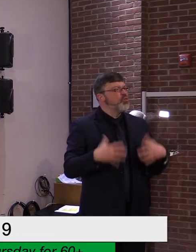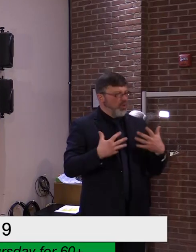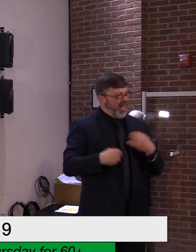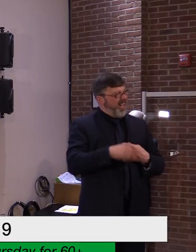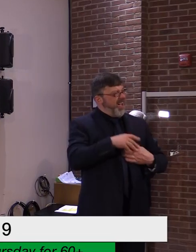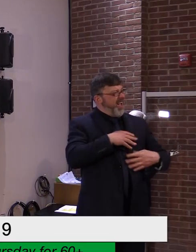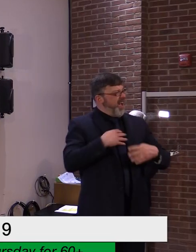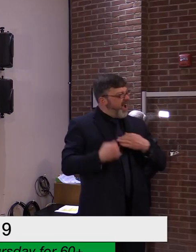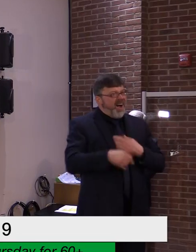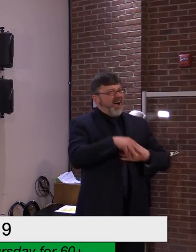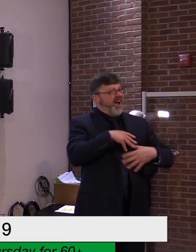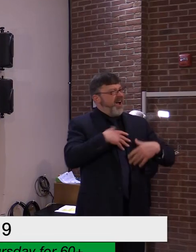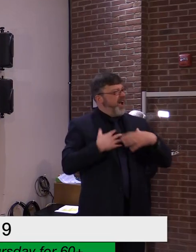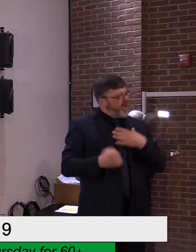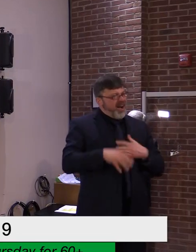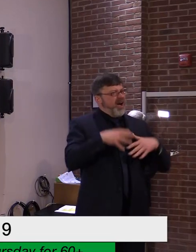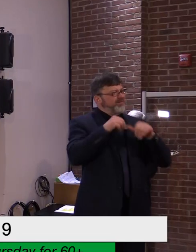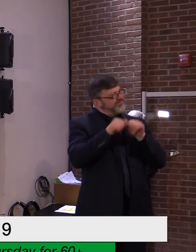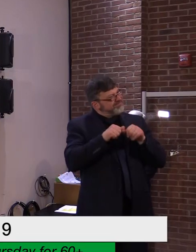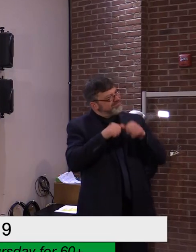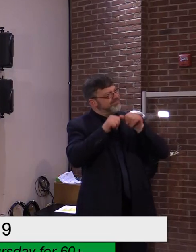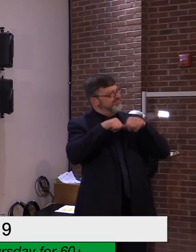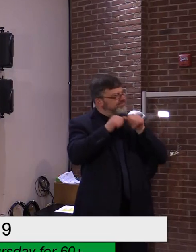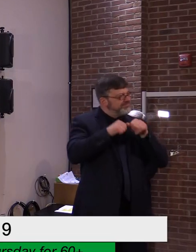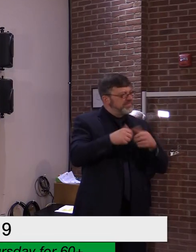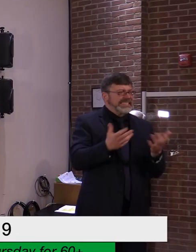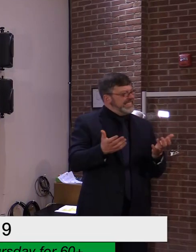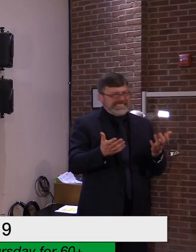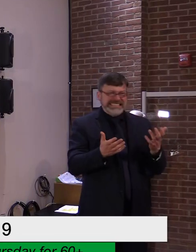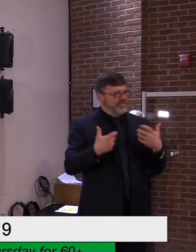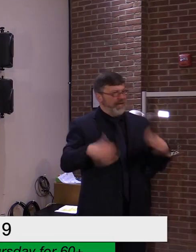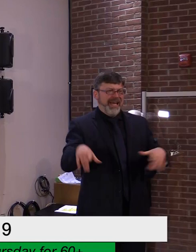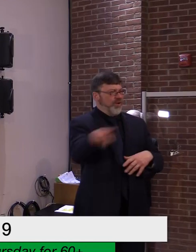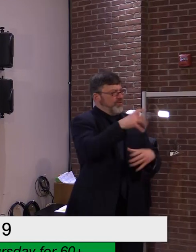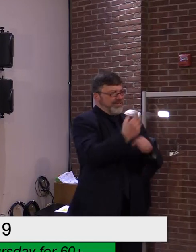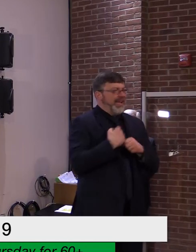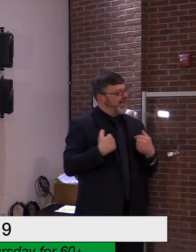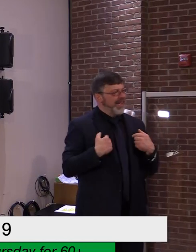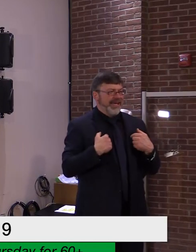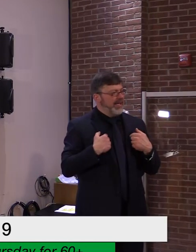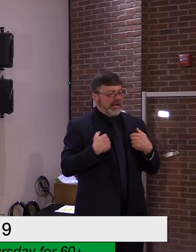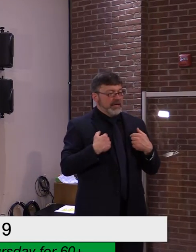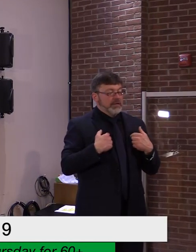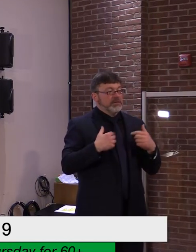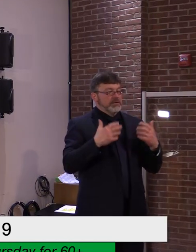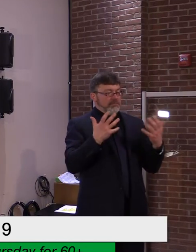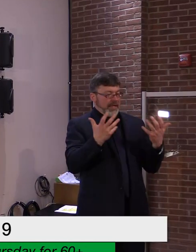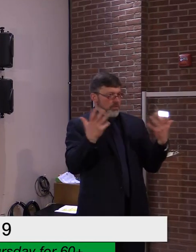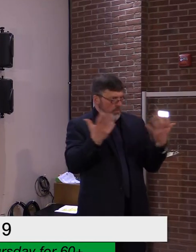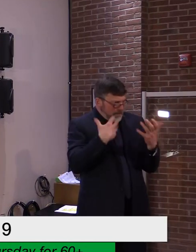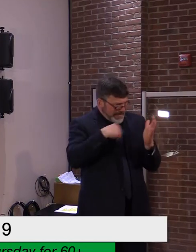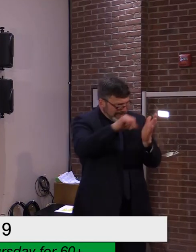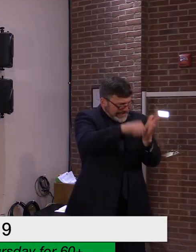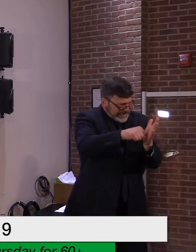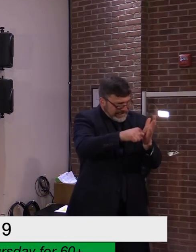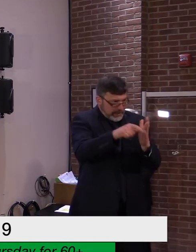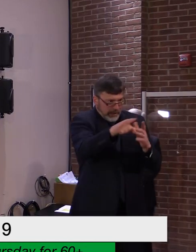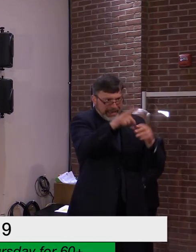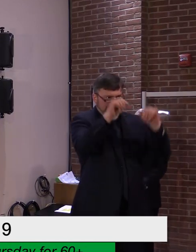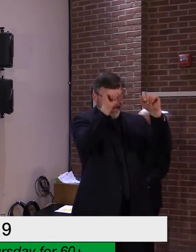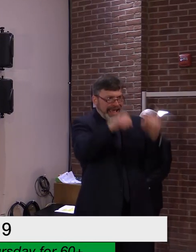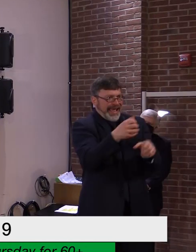I think, a little bit of emphasis on access, because sometimes it's not a